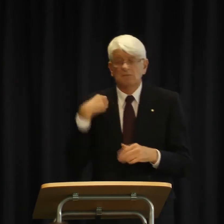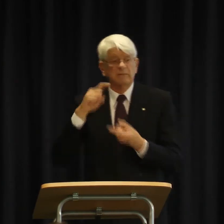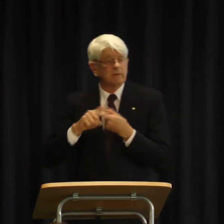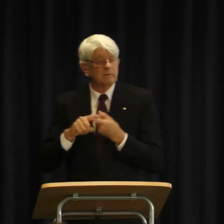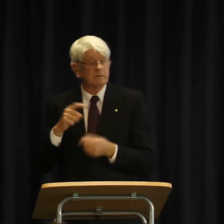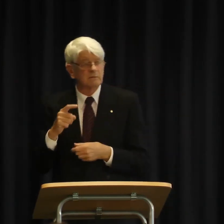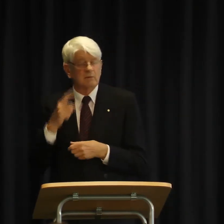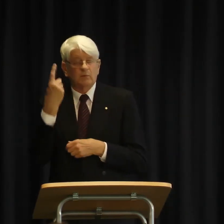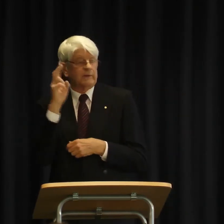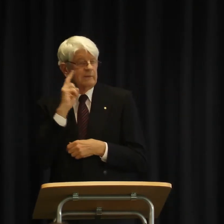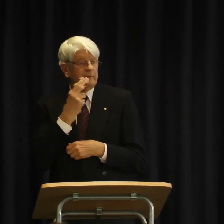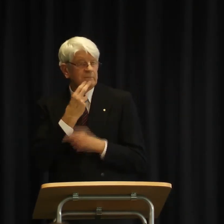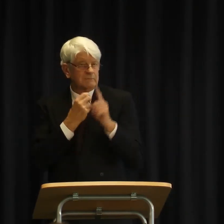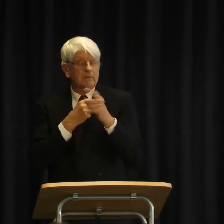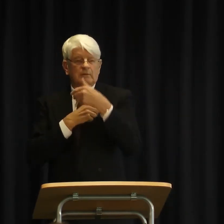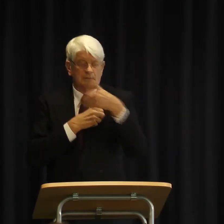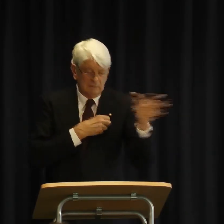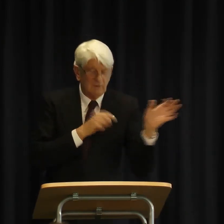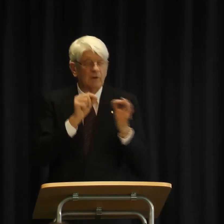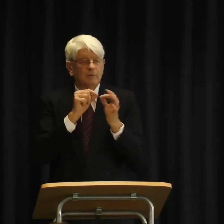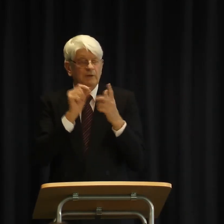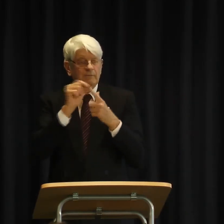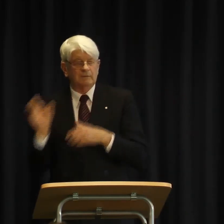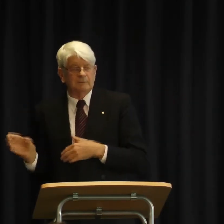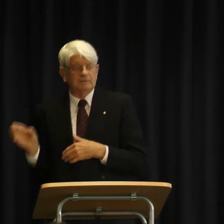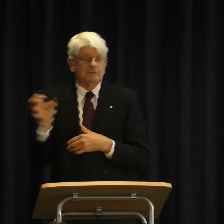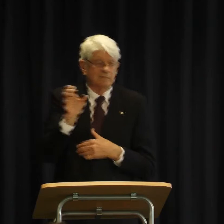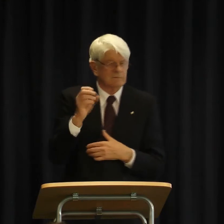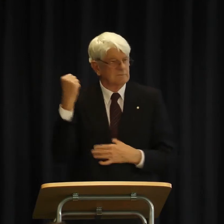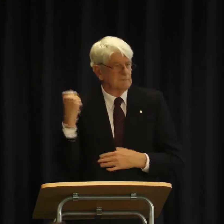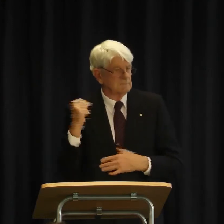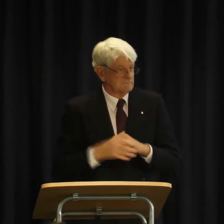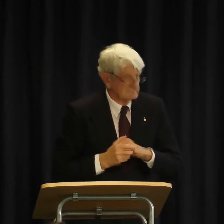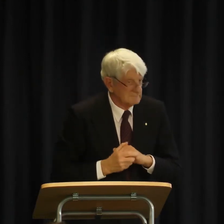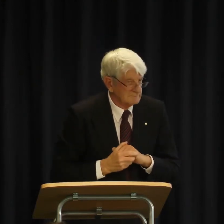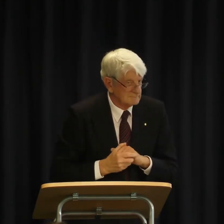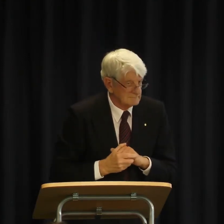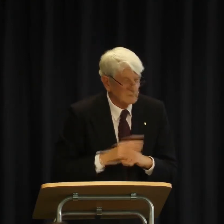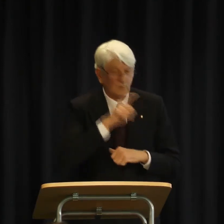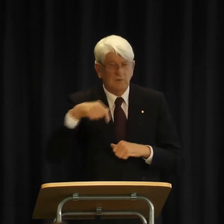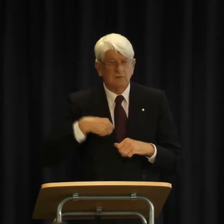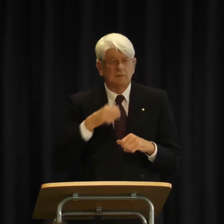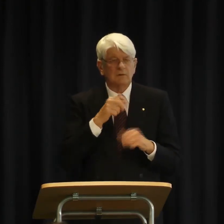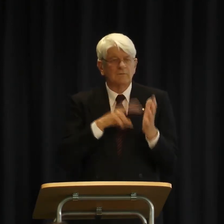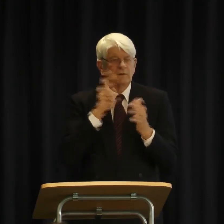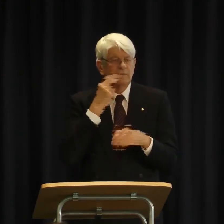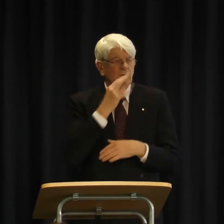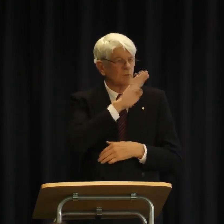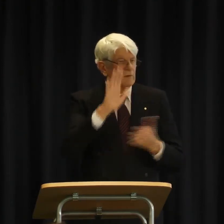another huge achievement. And I think that after John, there'll be a number of deaf people following his footsteps, and Brent is